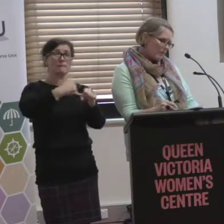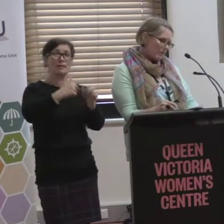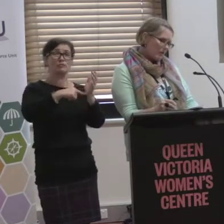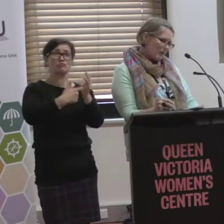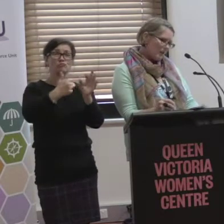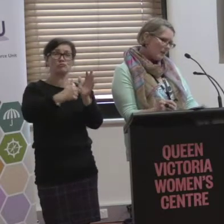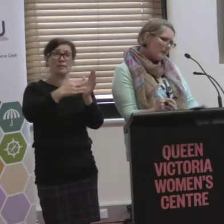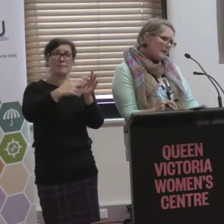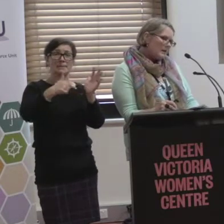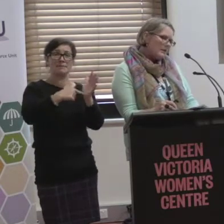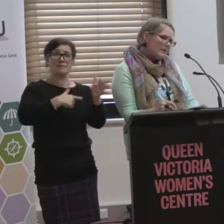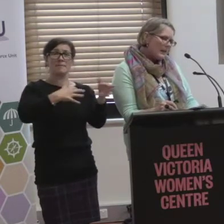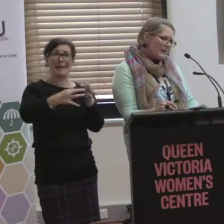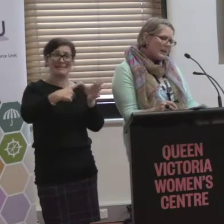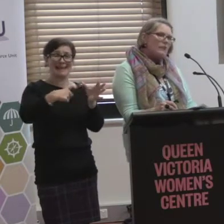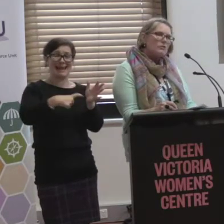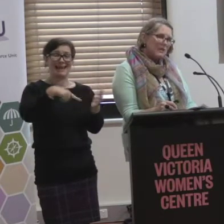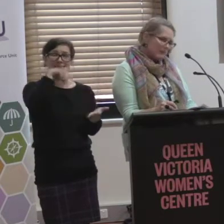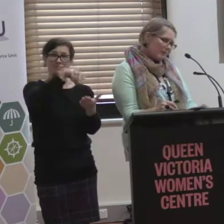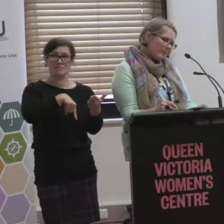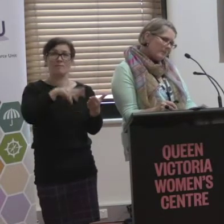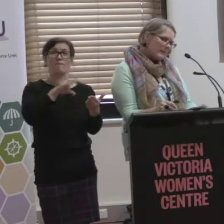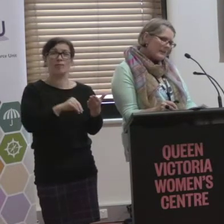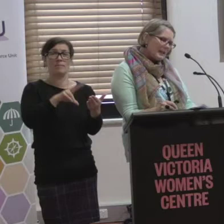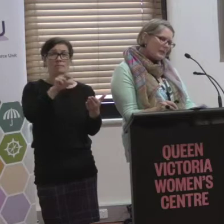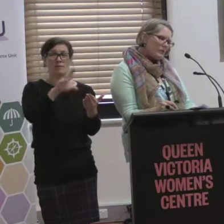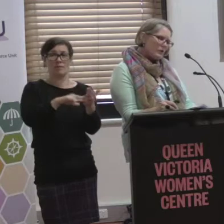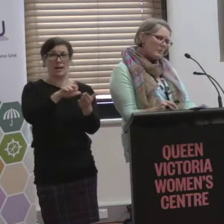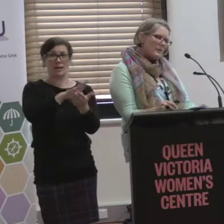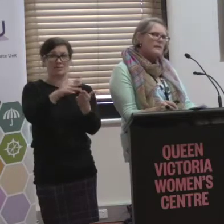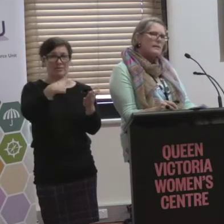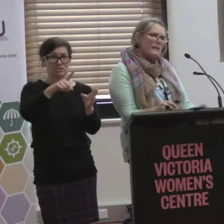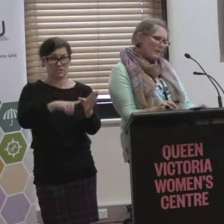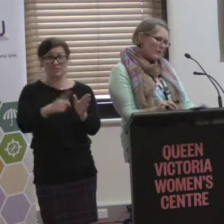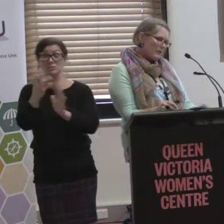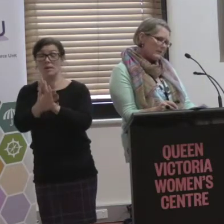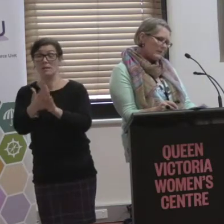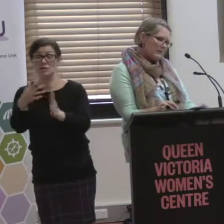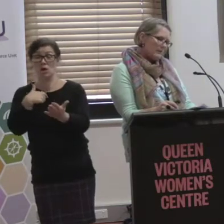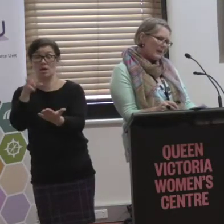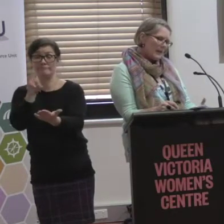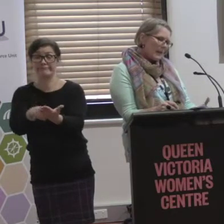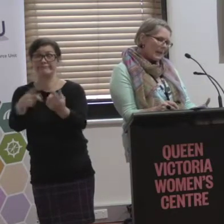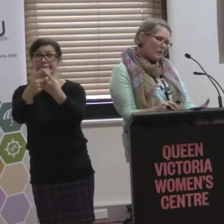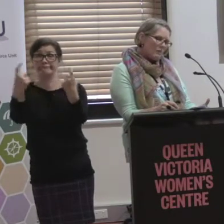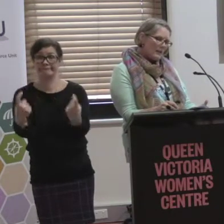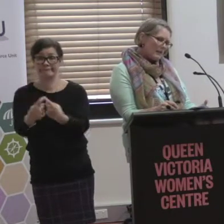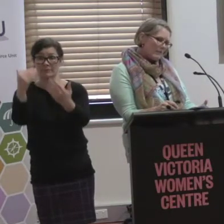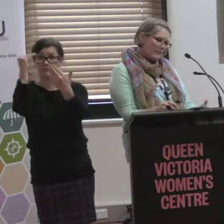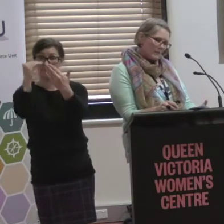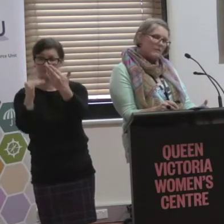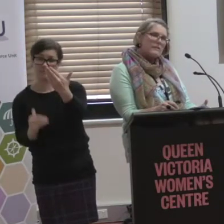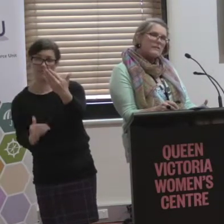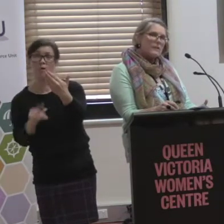12th of March this year. So an advanced care directive is a legal document that sets out a person's, it could be